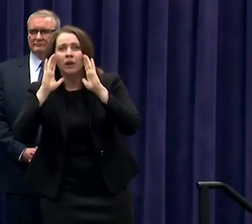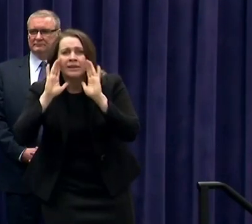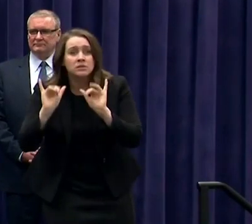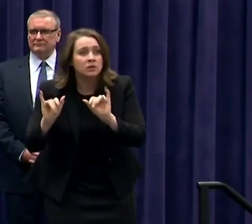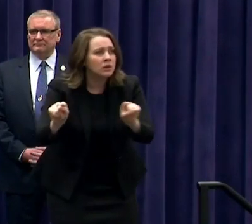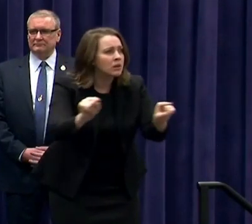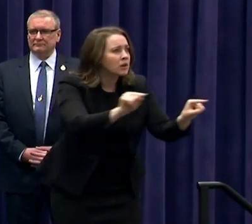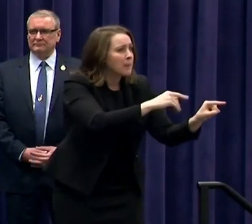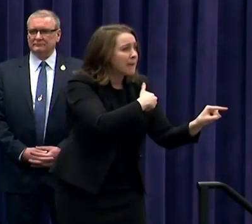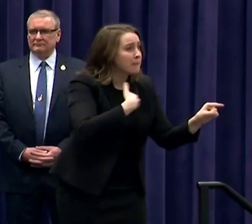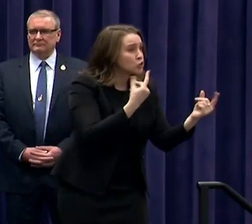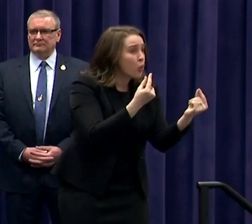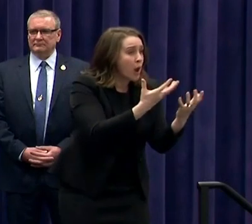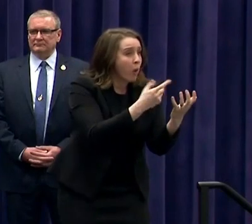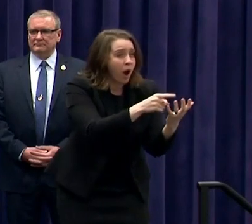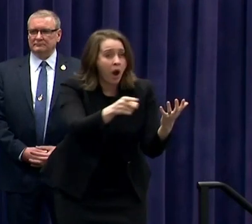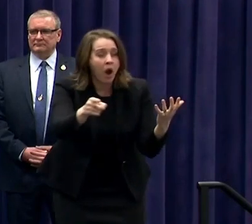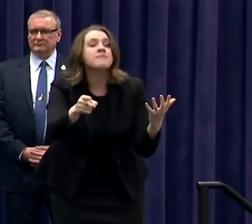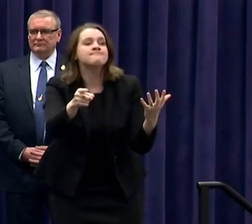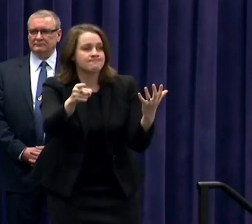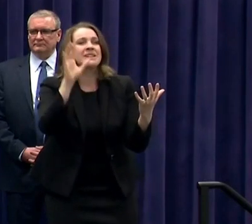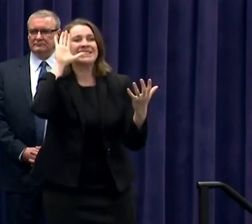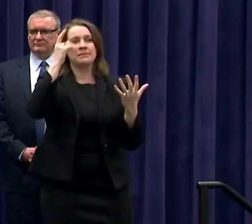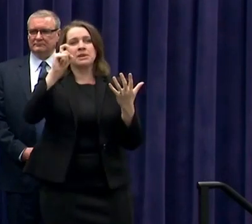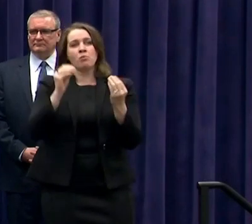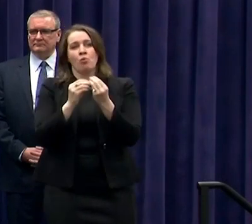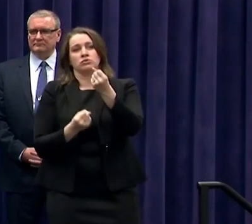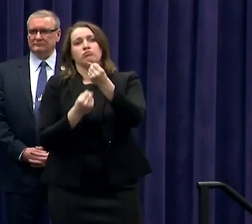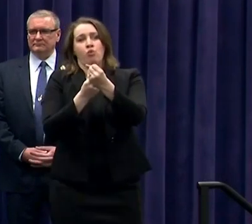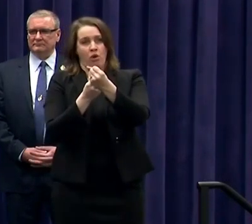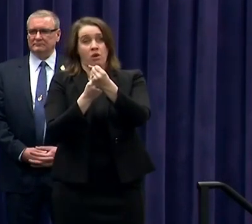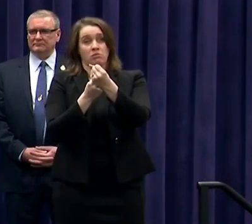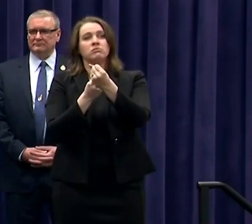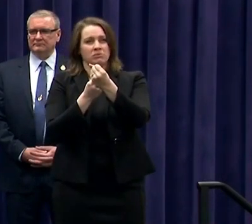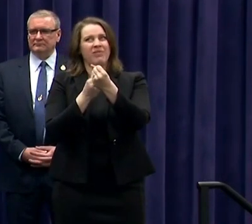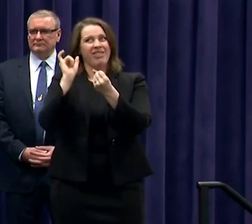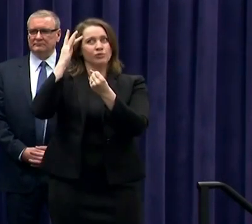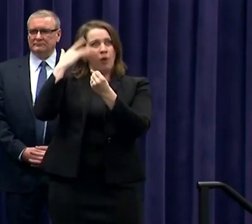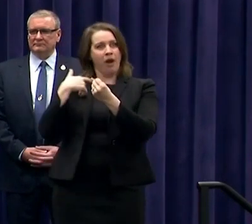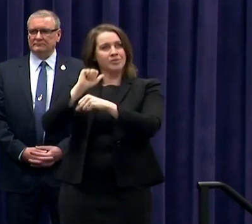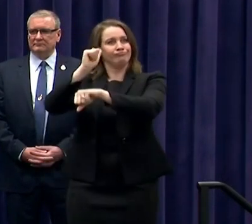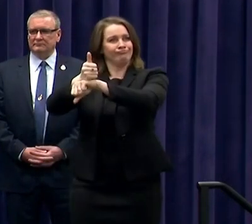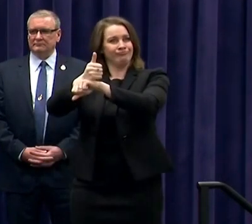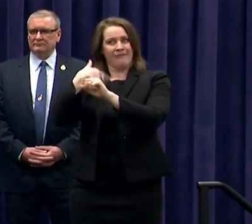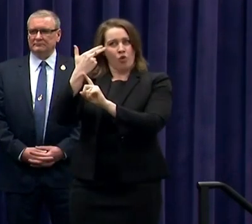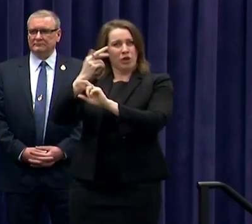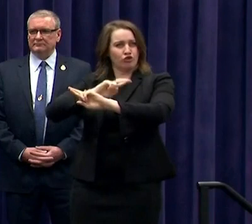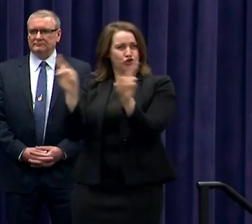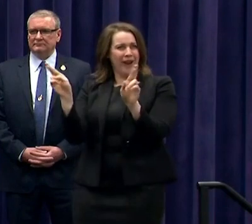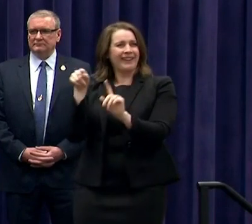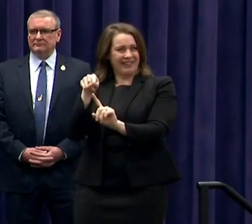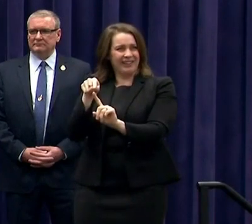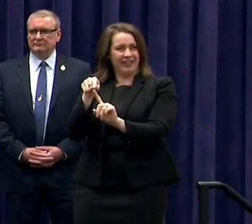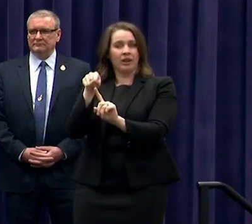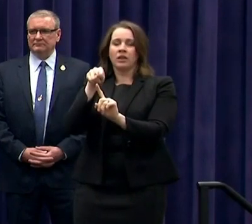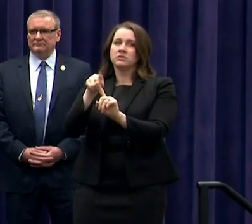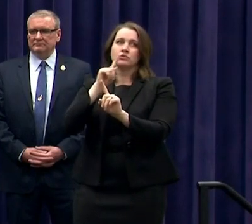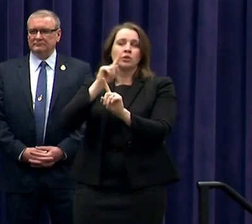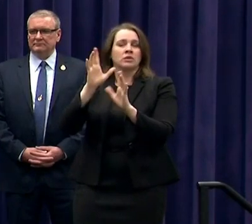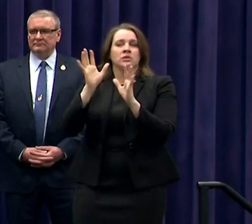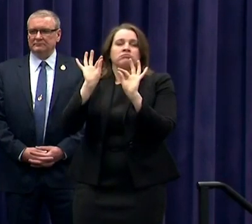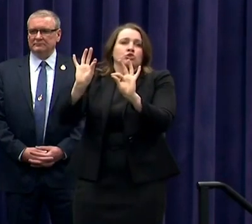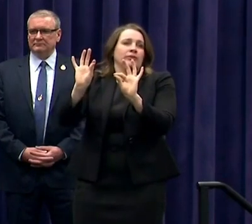provide an additional support for our first responders. And that's why I think this hotel really provides an incredible